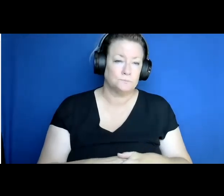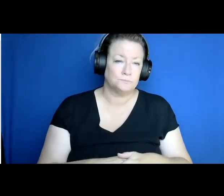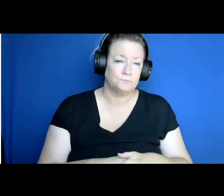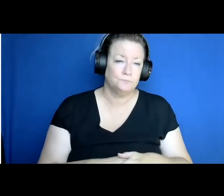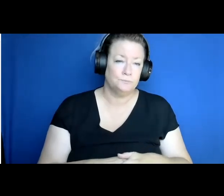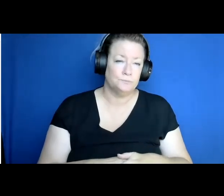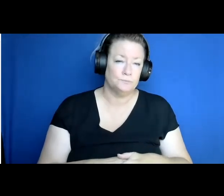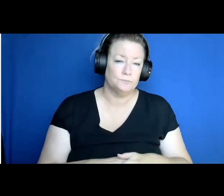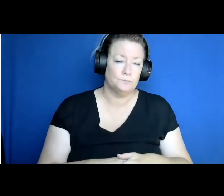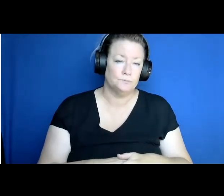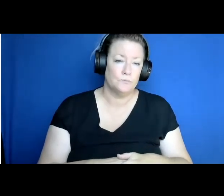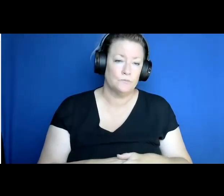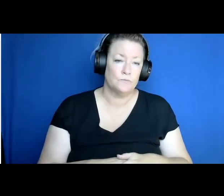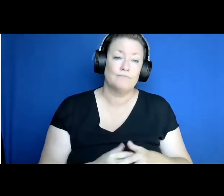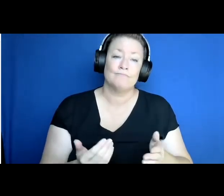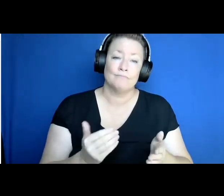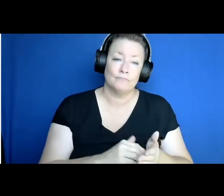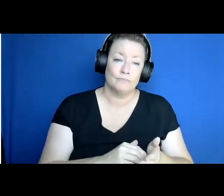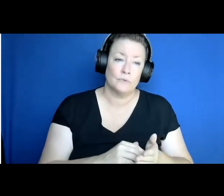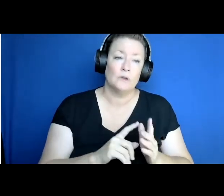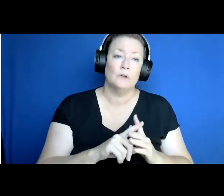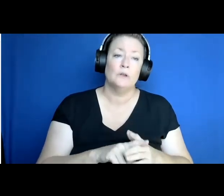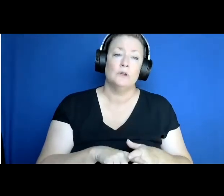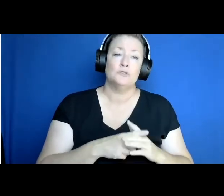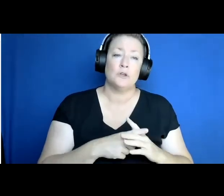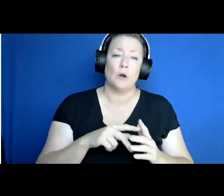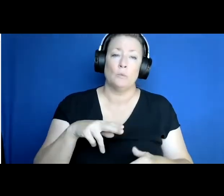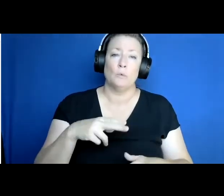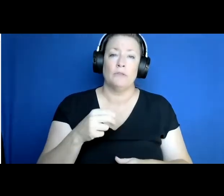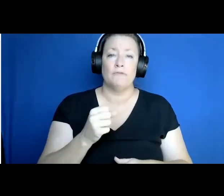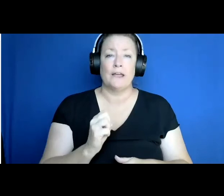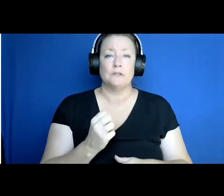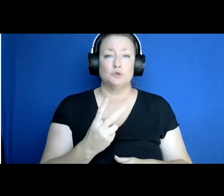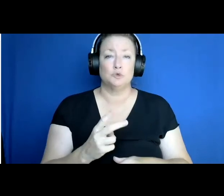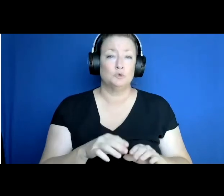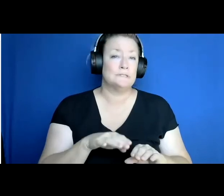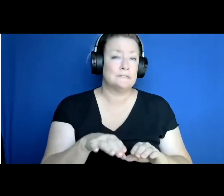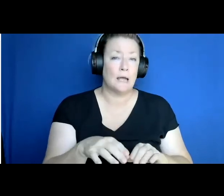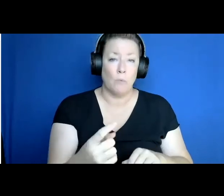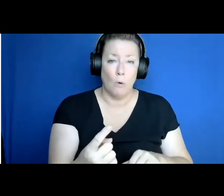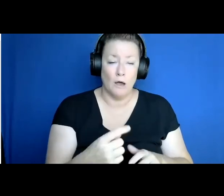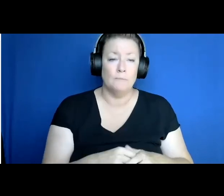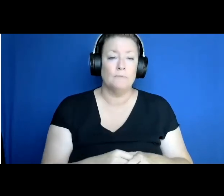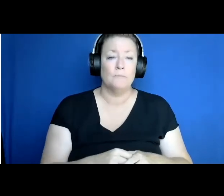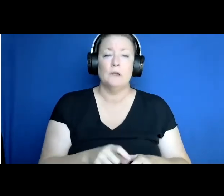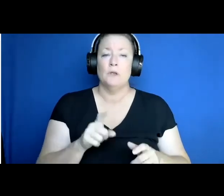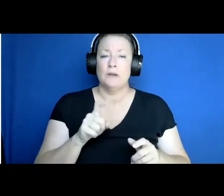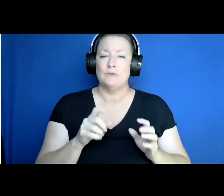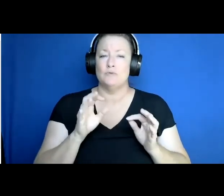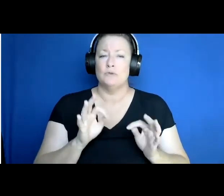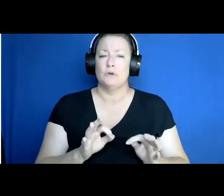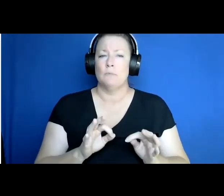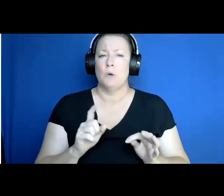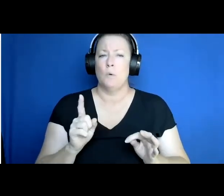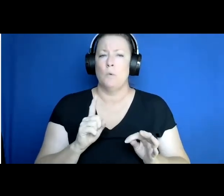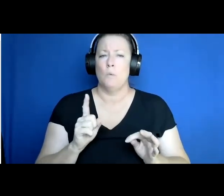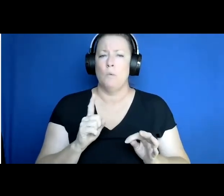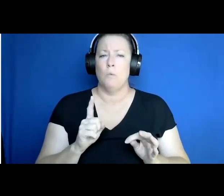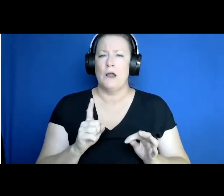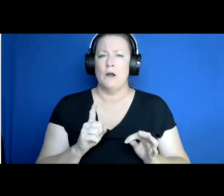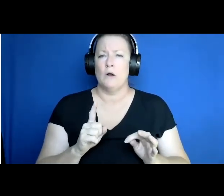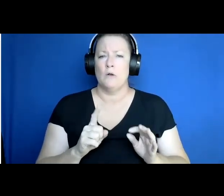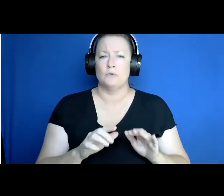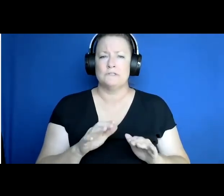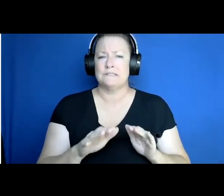So once again, we'll start with phase 2, step 1, where we need to determine where these excess deaths lie. And the